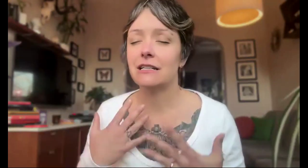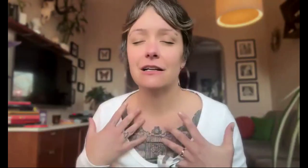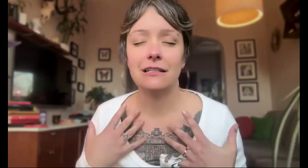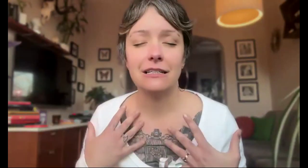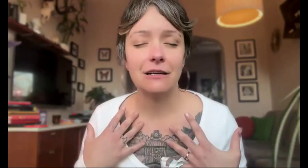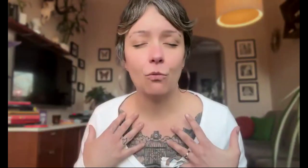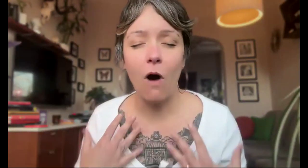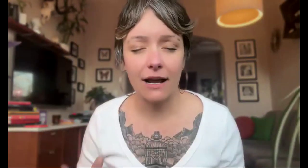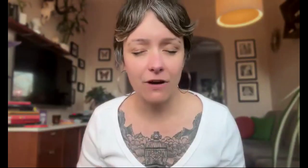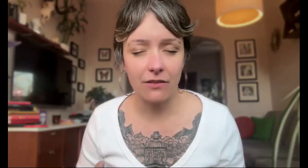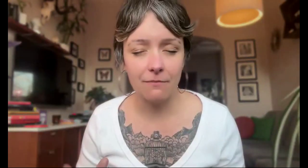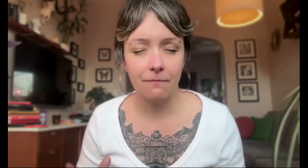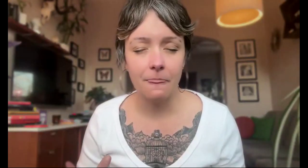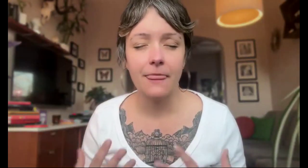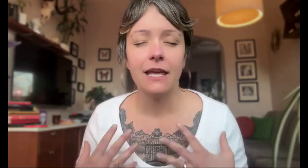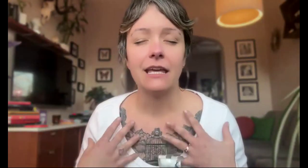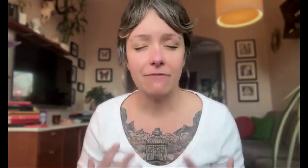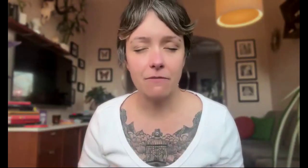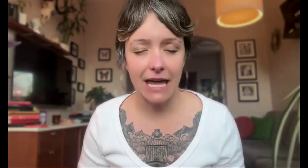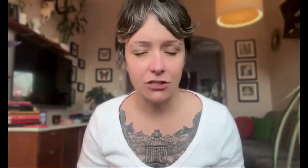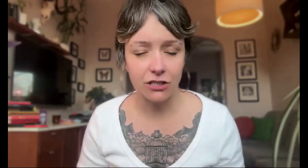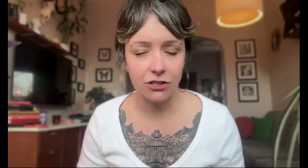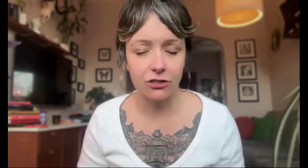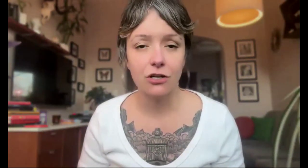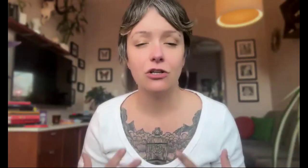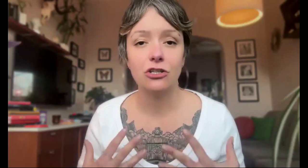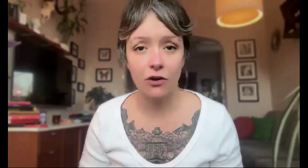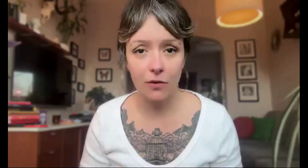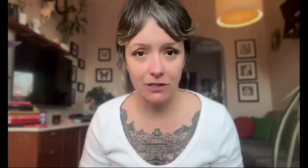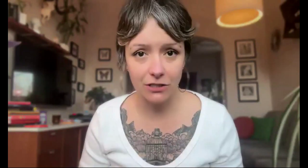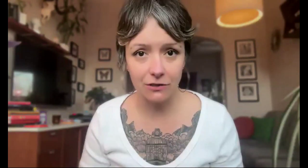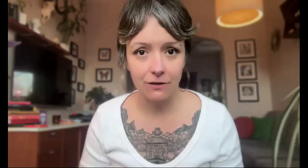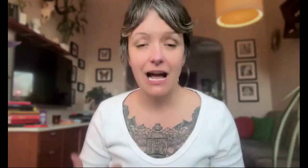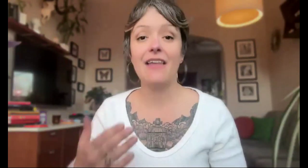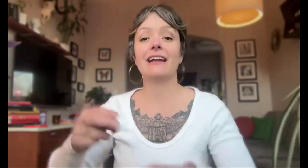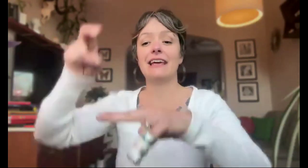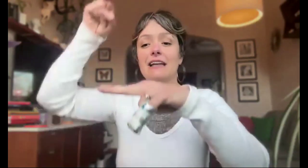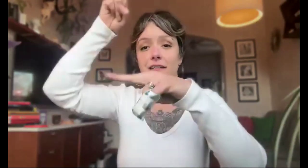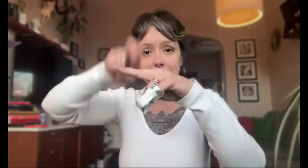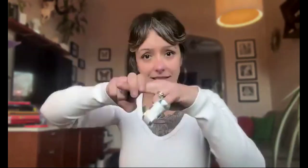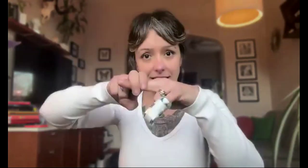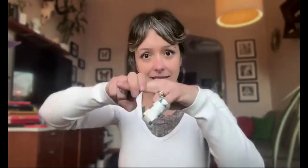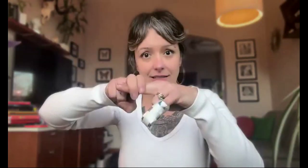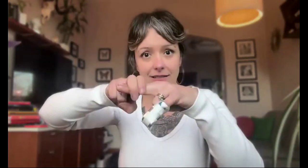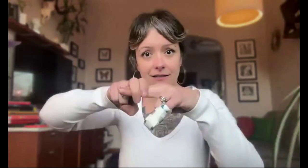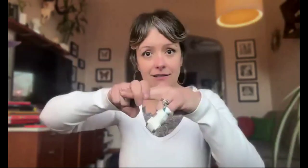Just walk in front of them, give them the hand gestures, show them what to do. And then at the end, sit.